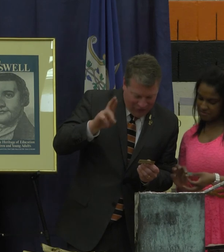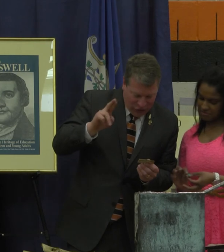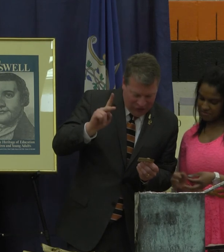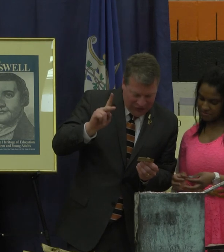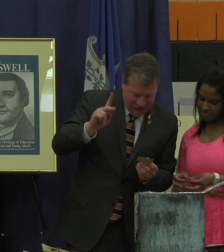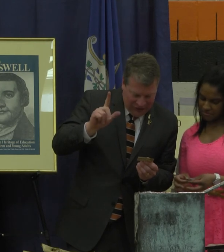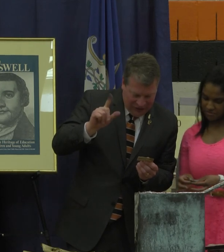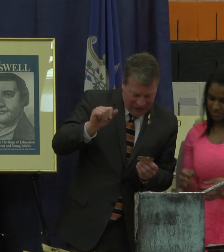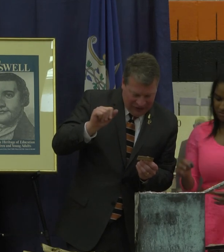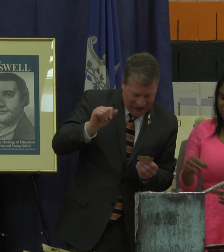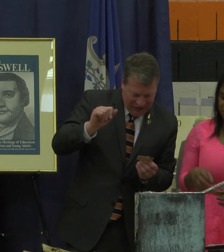Frederick Oliver